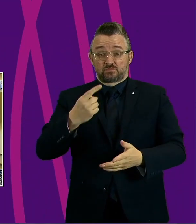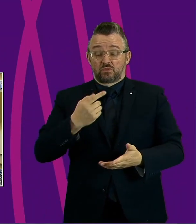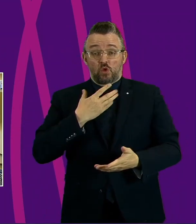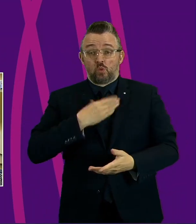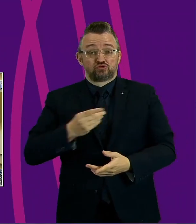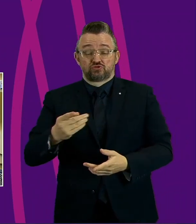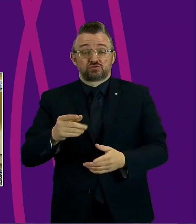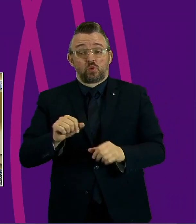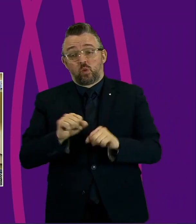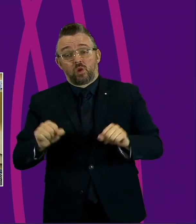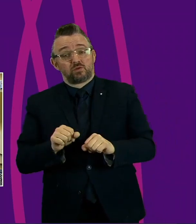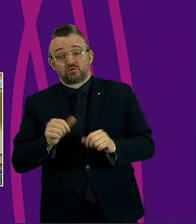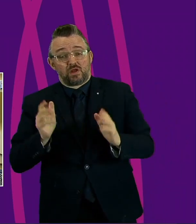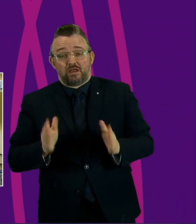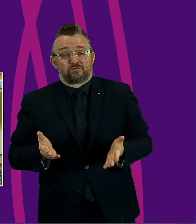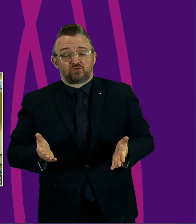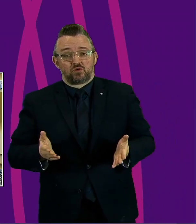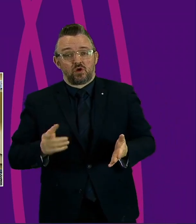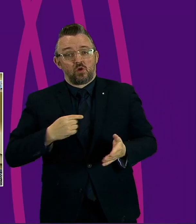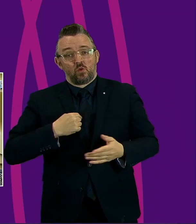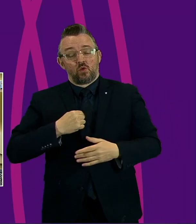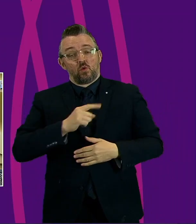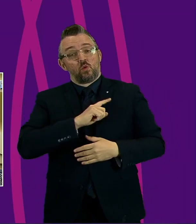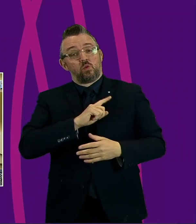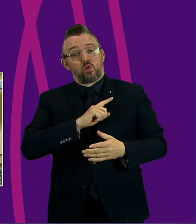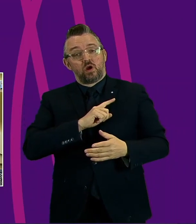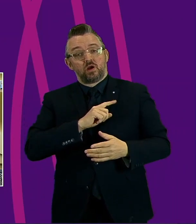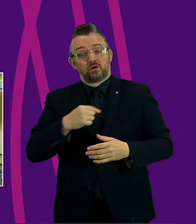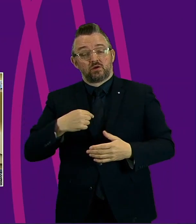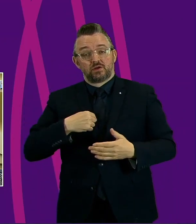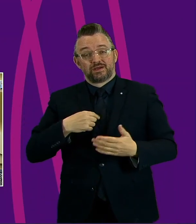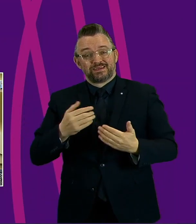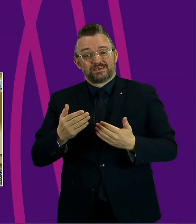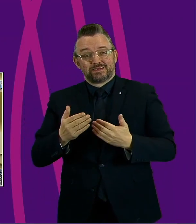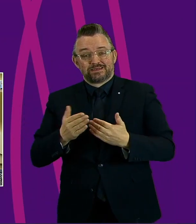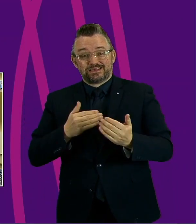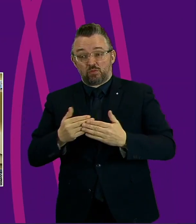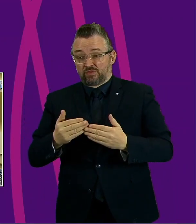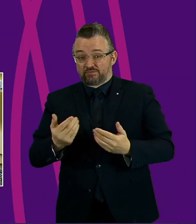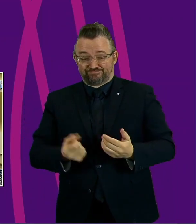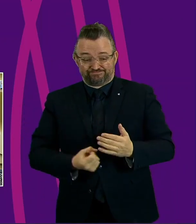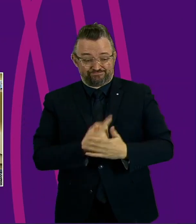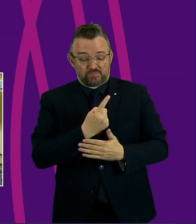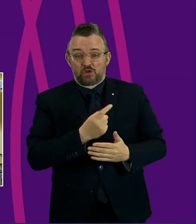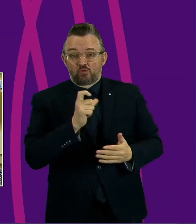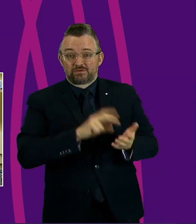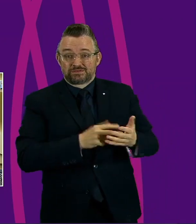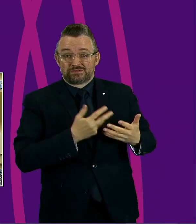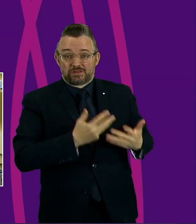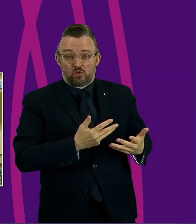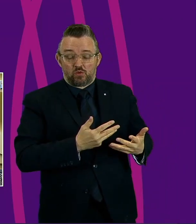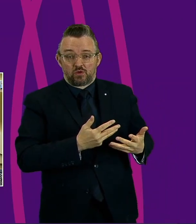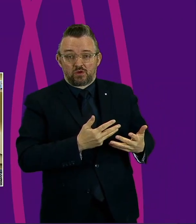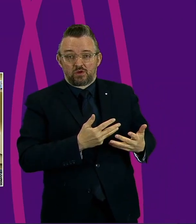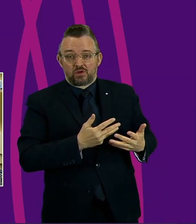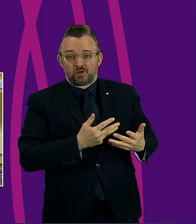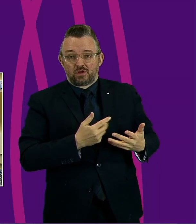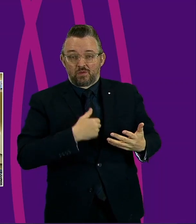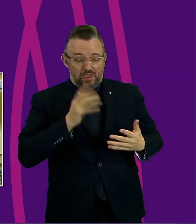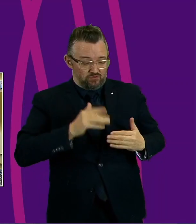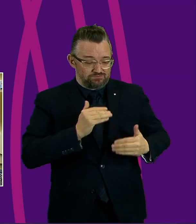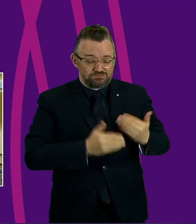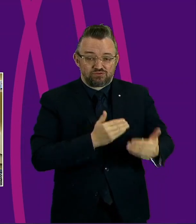the steps we've had to take to deal with the immediate impacts of this virus are steps that I wanted to have to take. So to